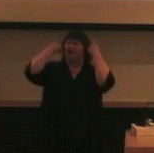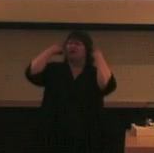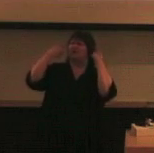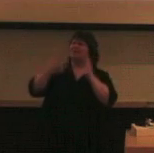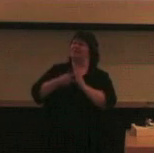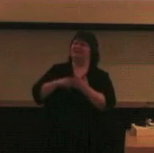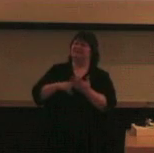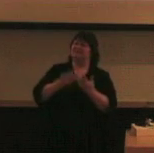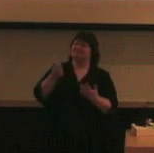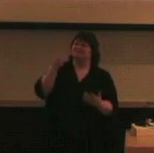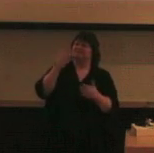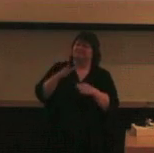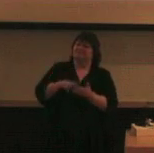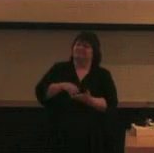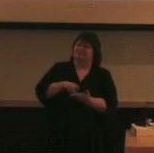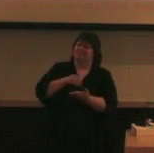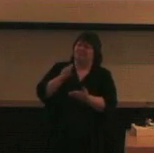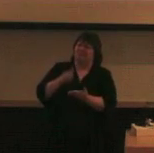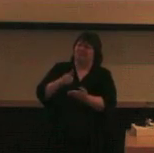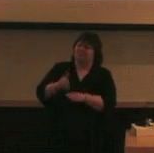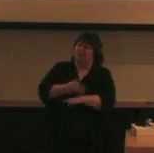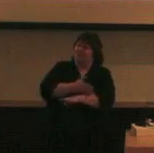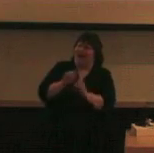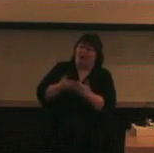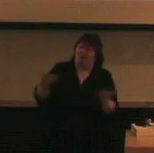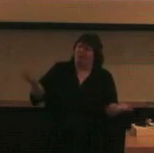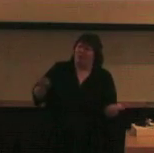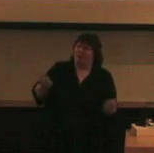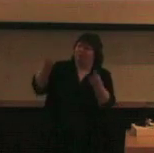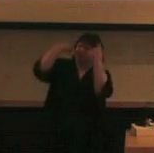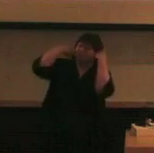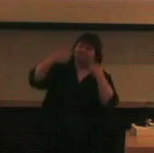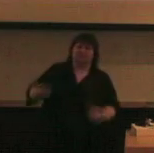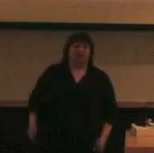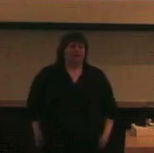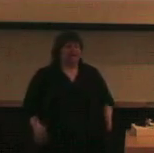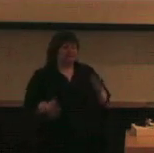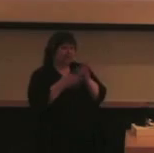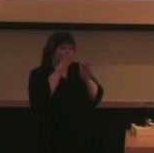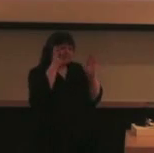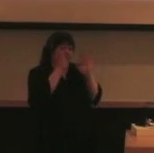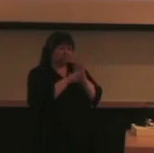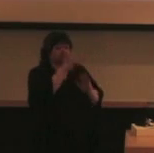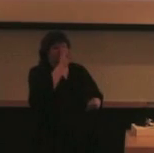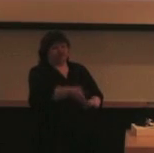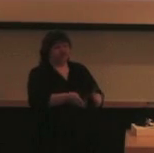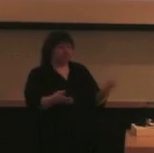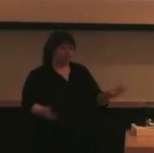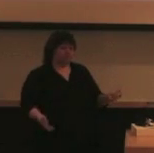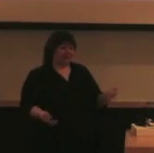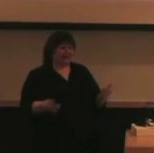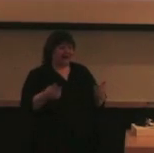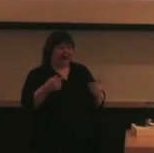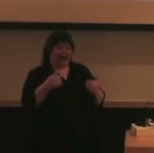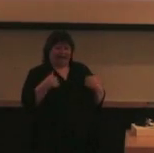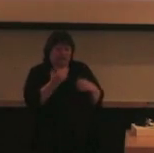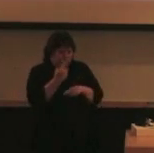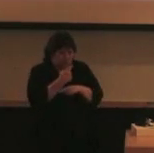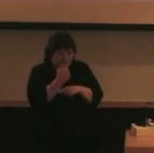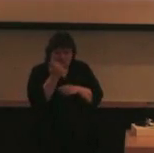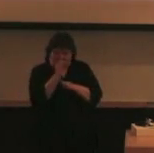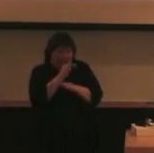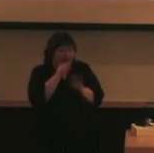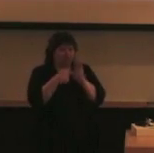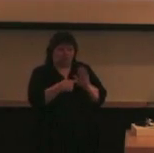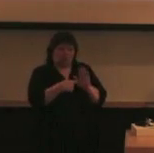understand you, specifically if you're working with the deaf population. So sometimes you may see some pretty graphic pictures. I don't have any graphic pictures